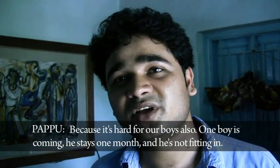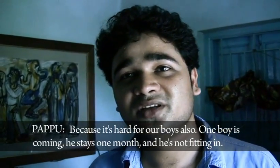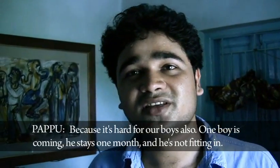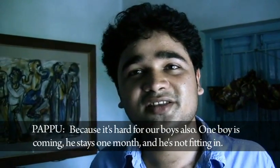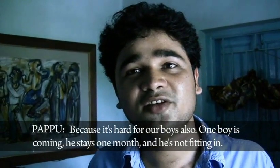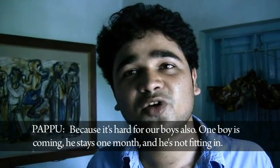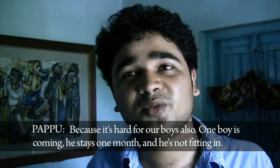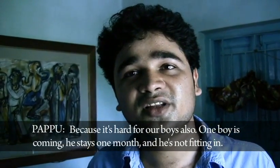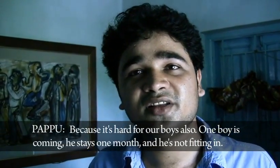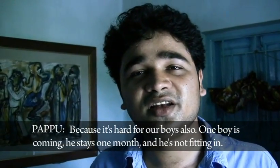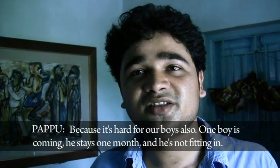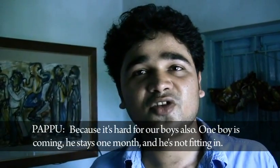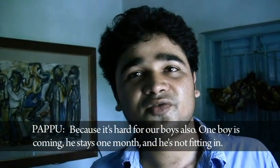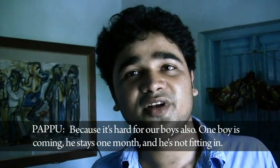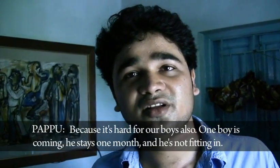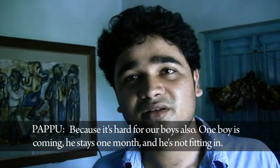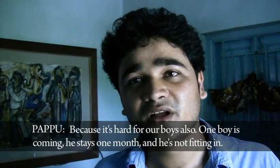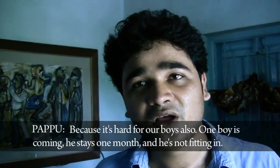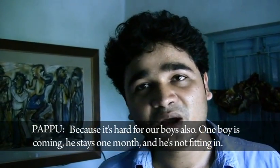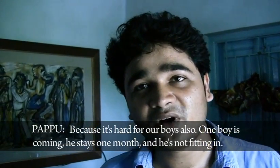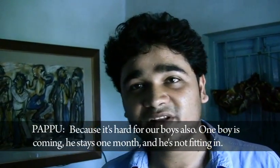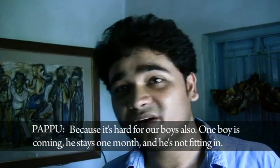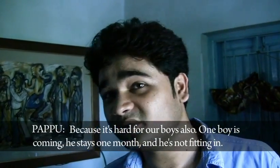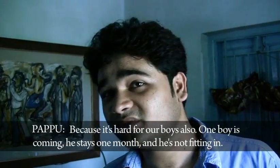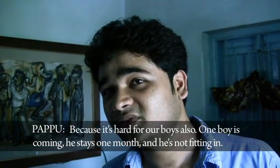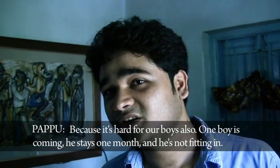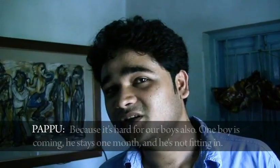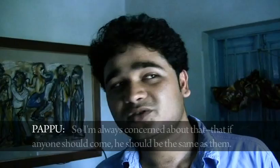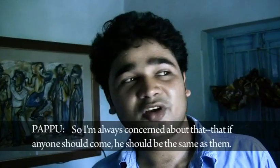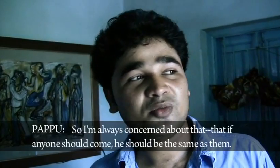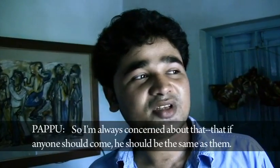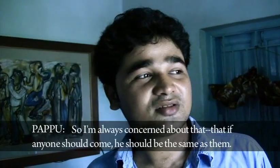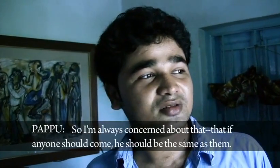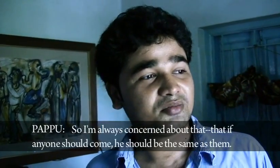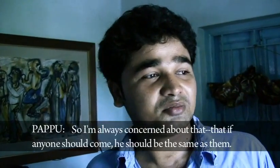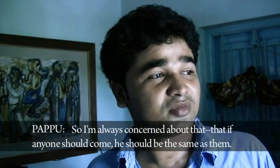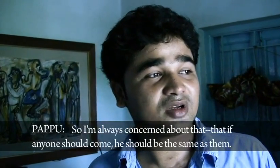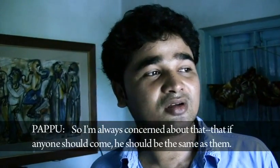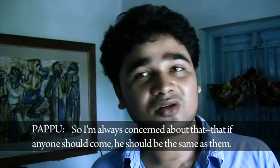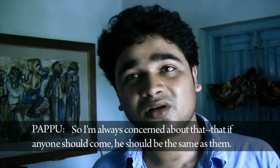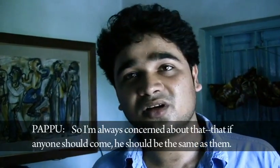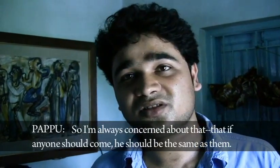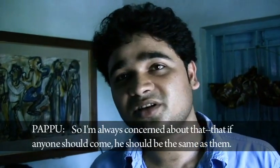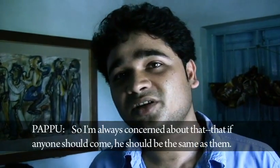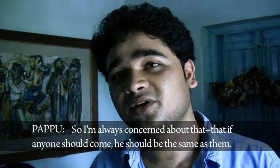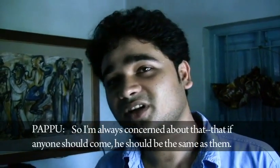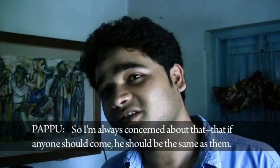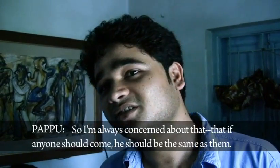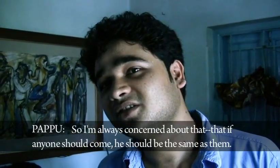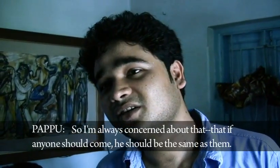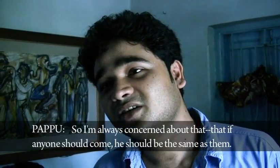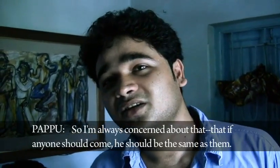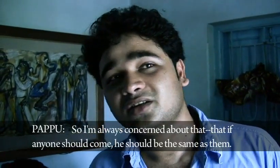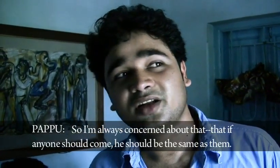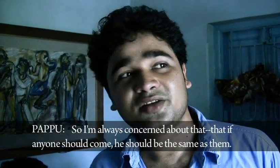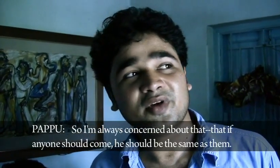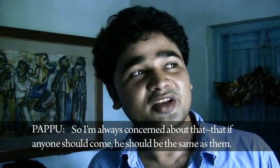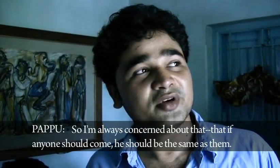staying 1 month, then he's not fitting it among them. So I always concentrate about that. That if anybody comes,